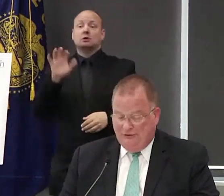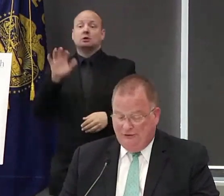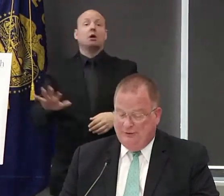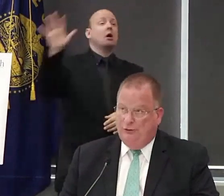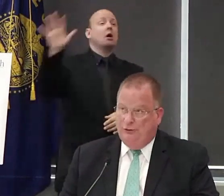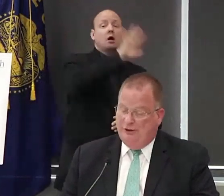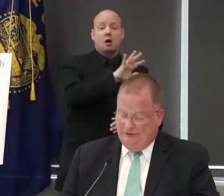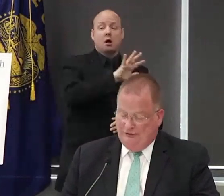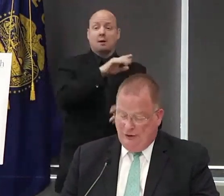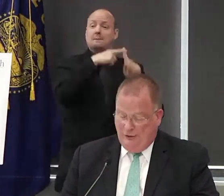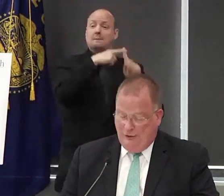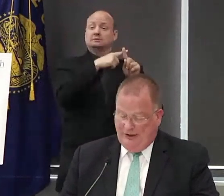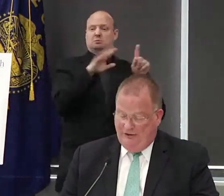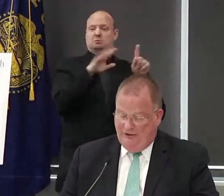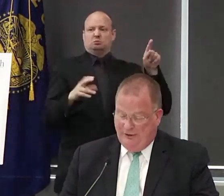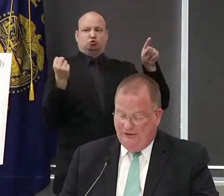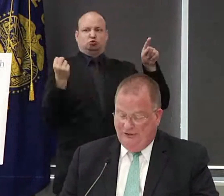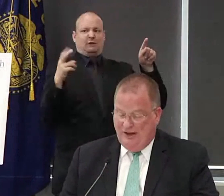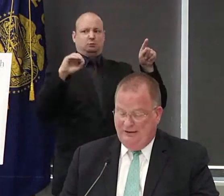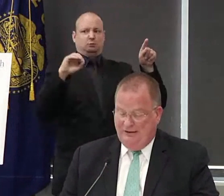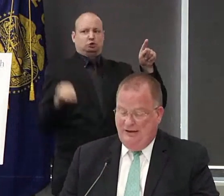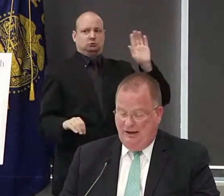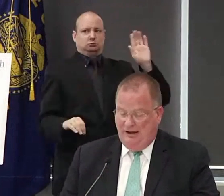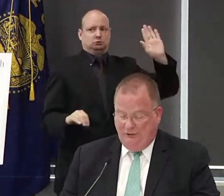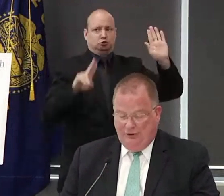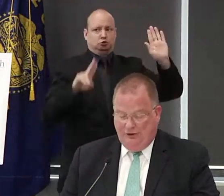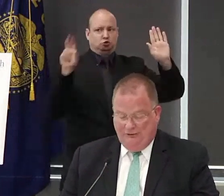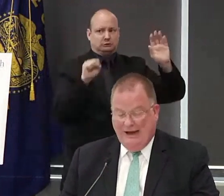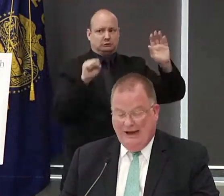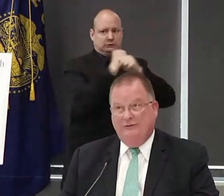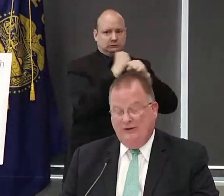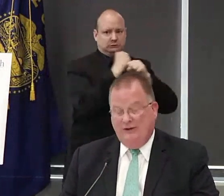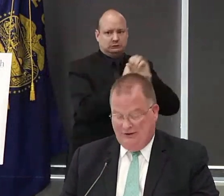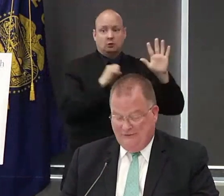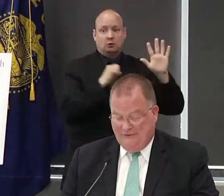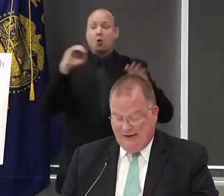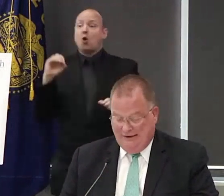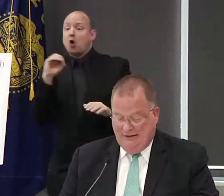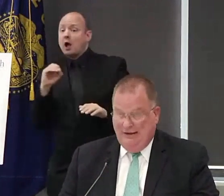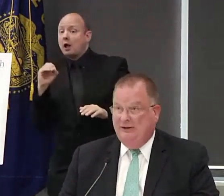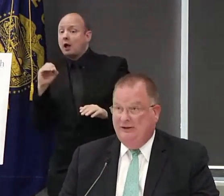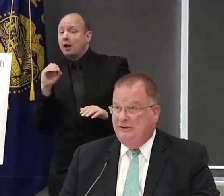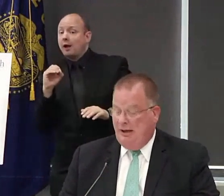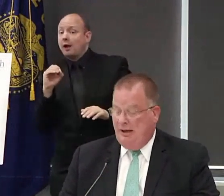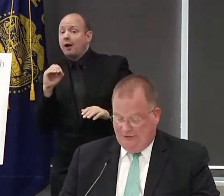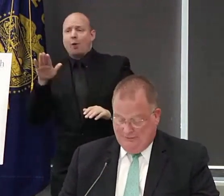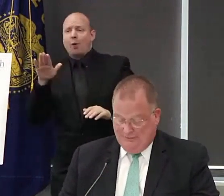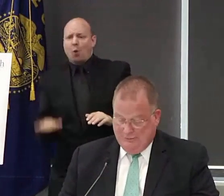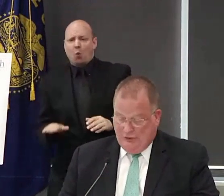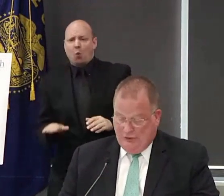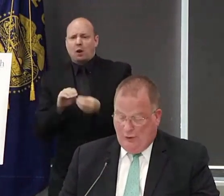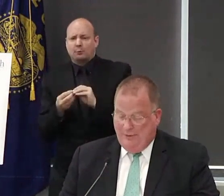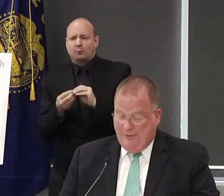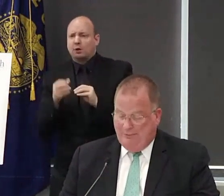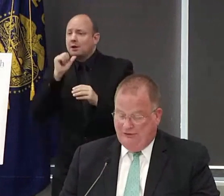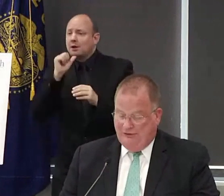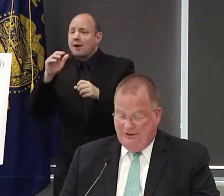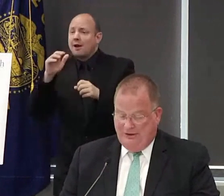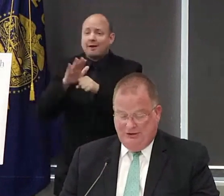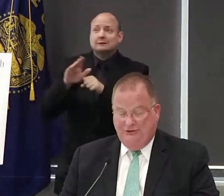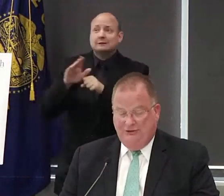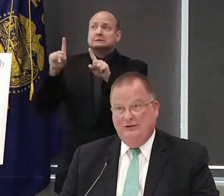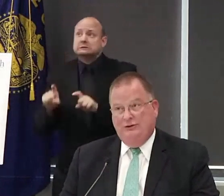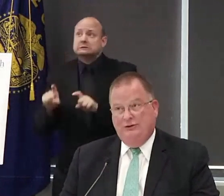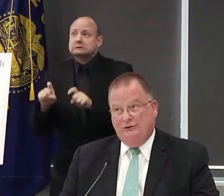This difference means Oregon's low case rate is not a result of lack of testing. In fact, it's the opposite. While many parts